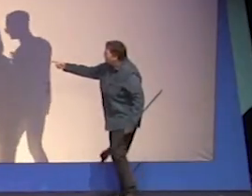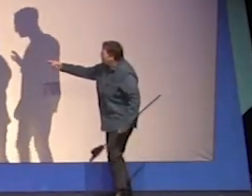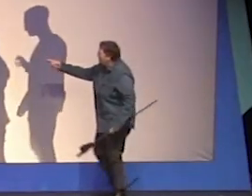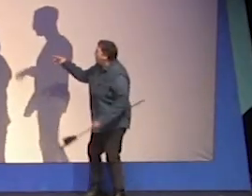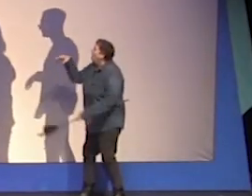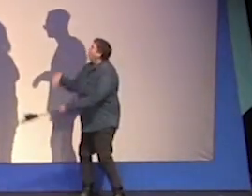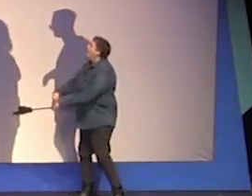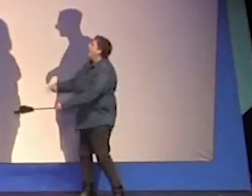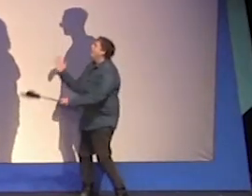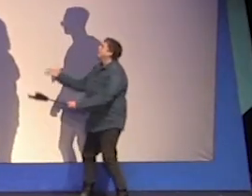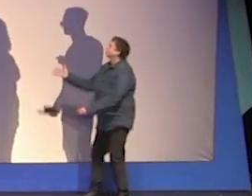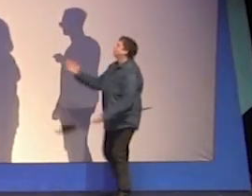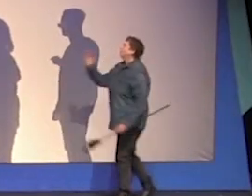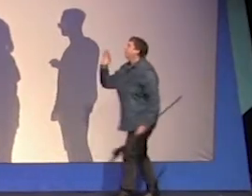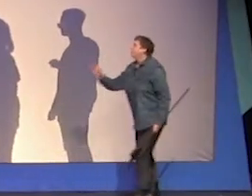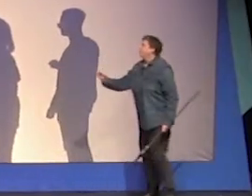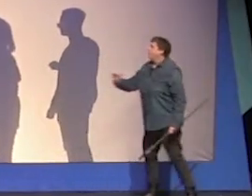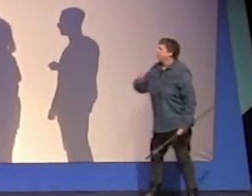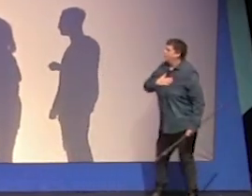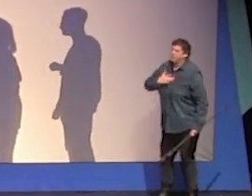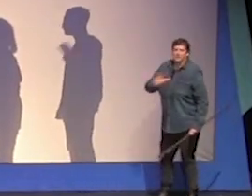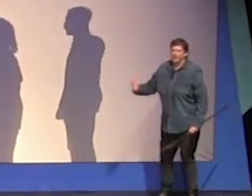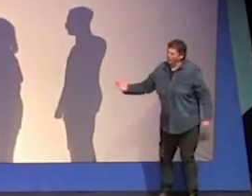hey, hi. Oh, look at that. Oh, So what are we talking about? included her.